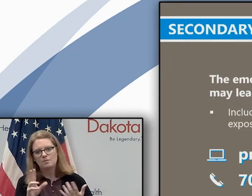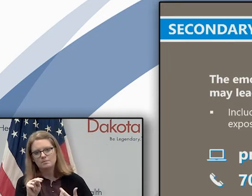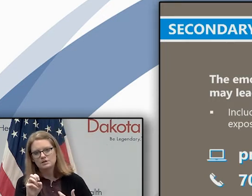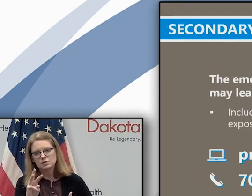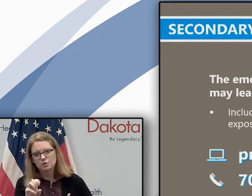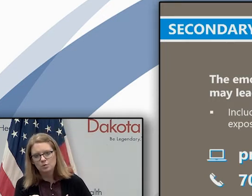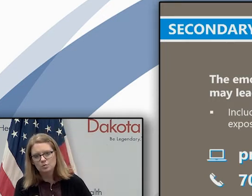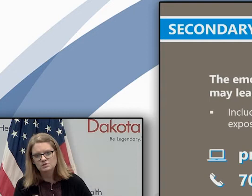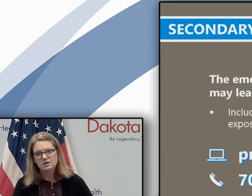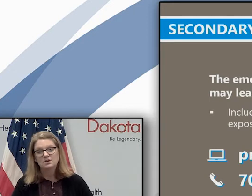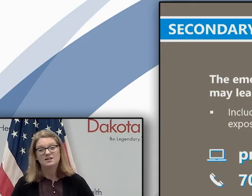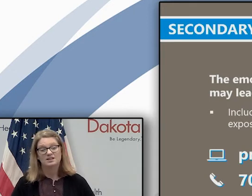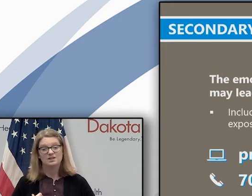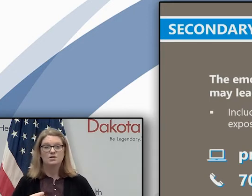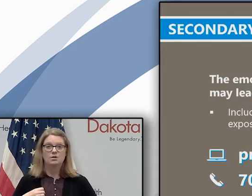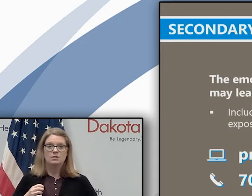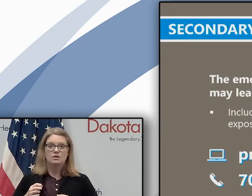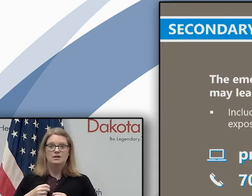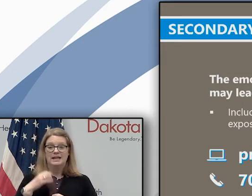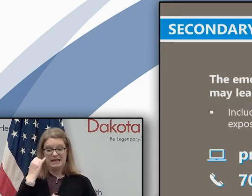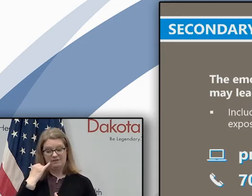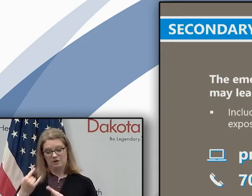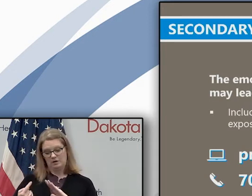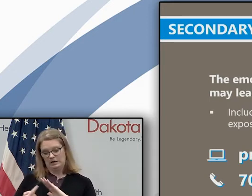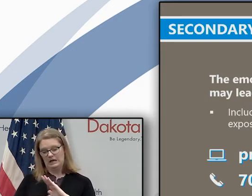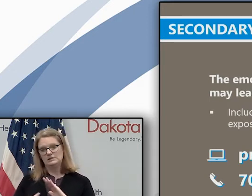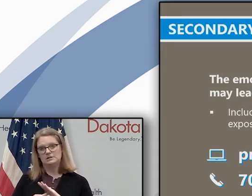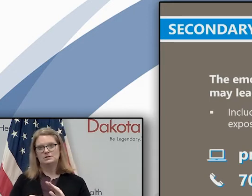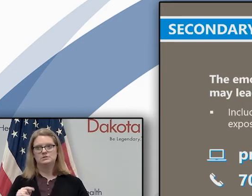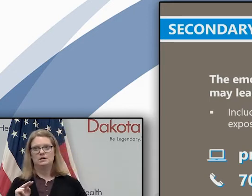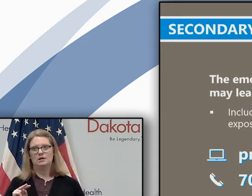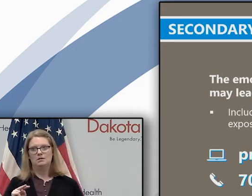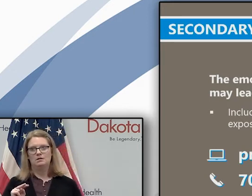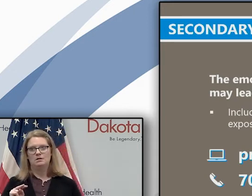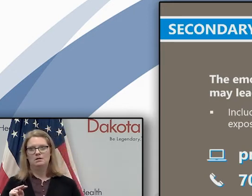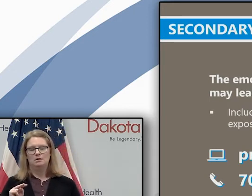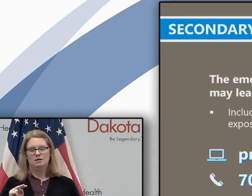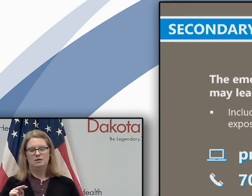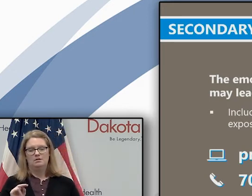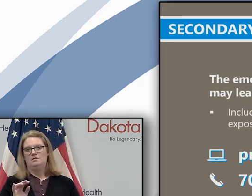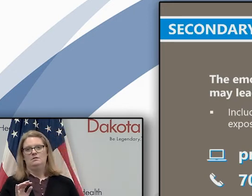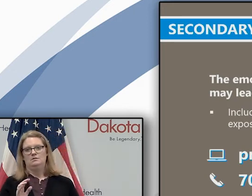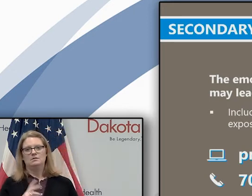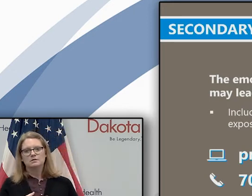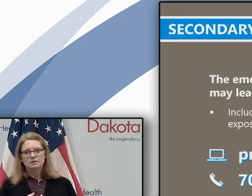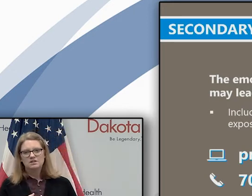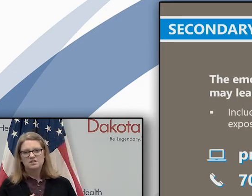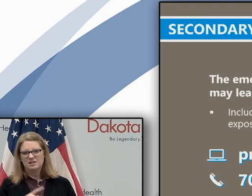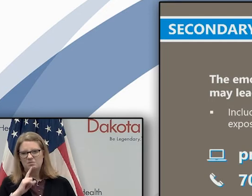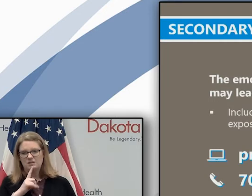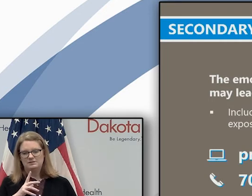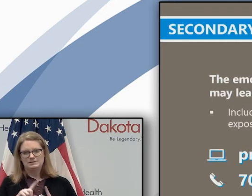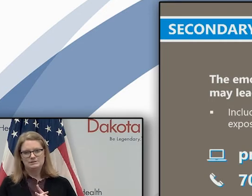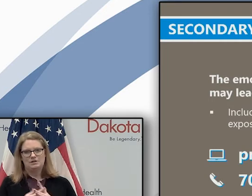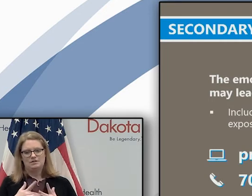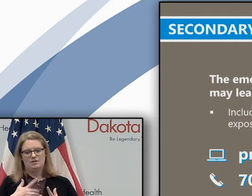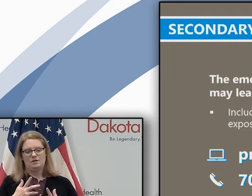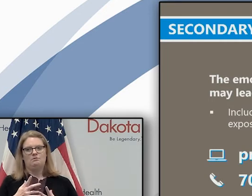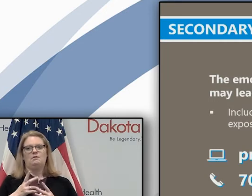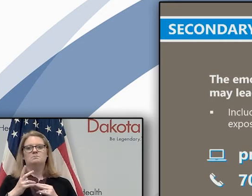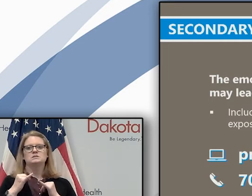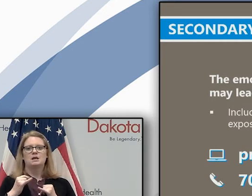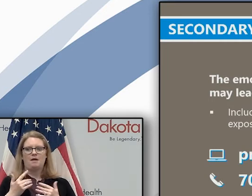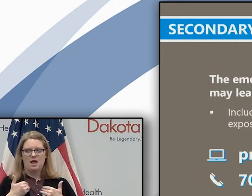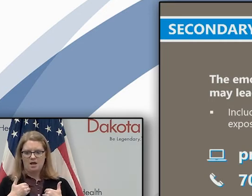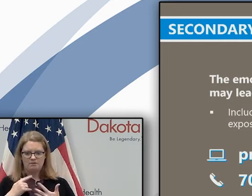in isolation could actually start to take on some of the symptoms of if they'd actually experienced the trauma themselves. Asking for help if you